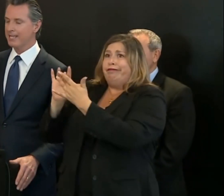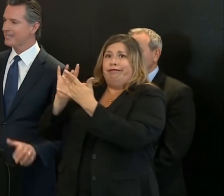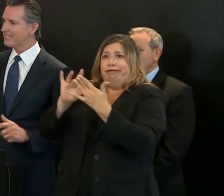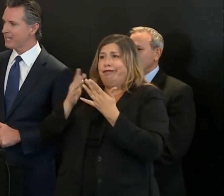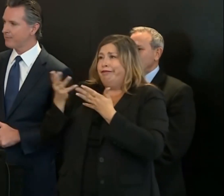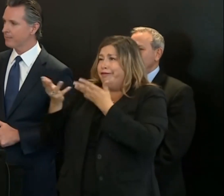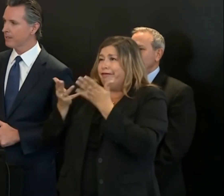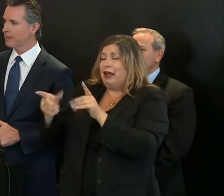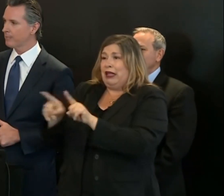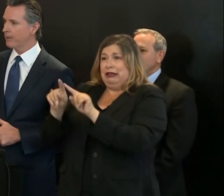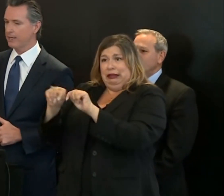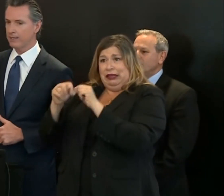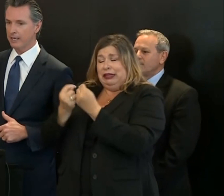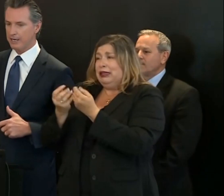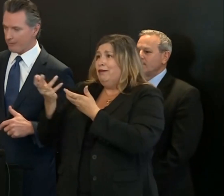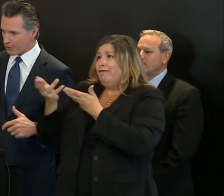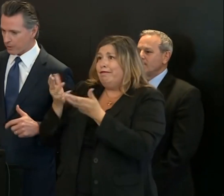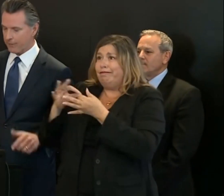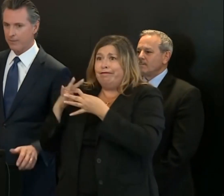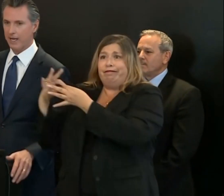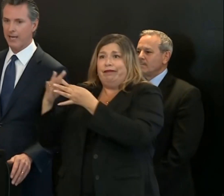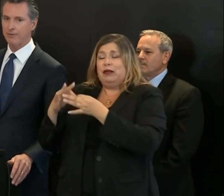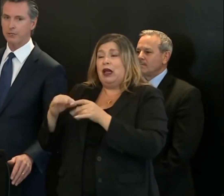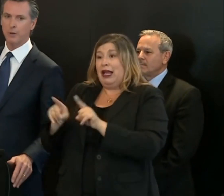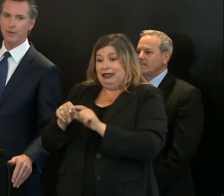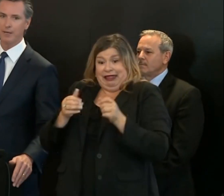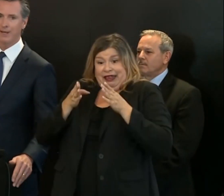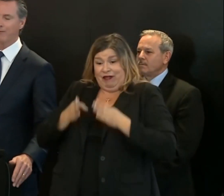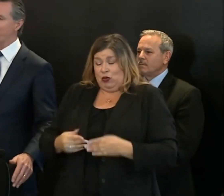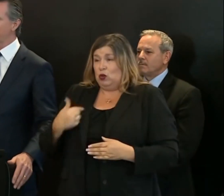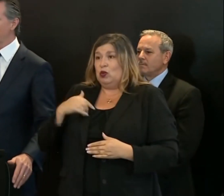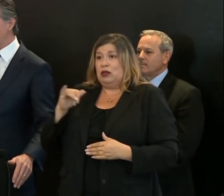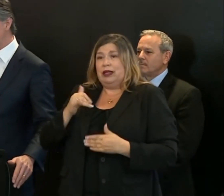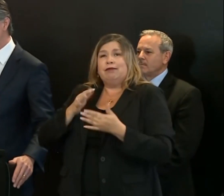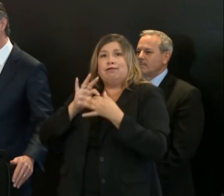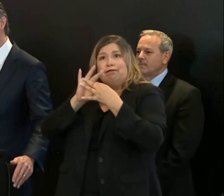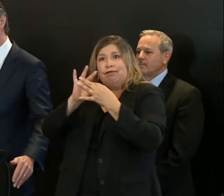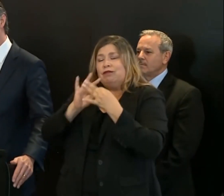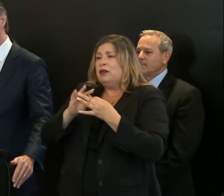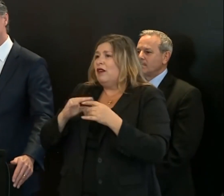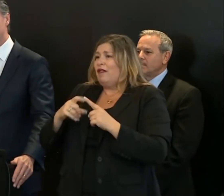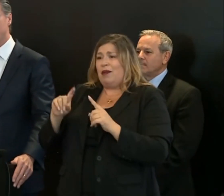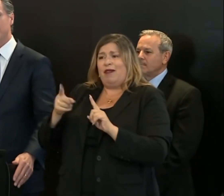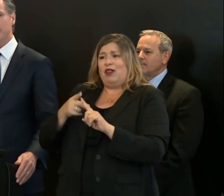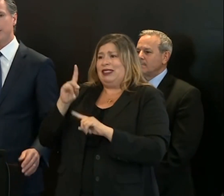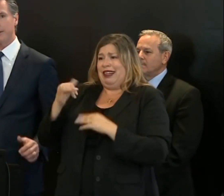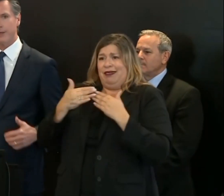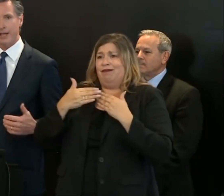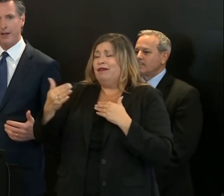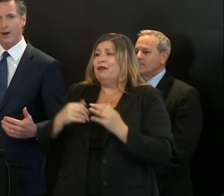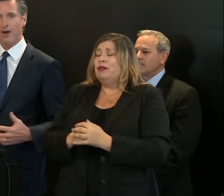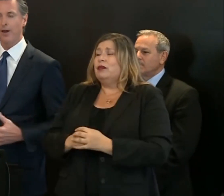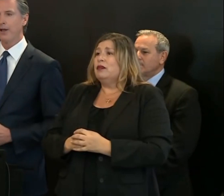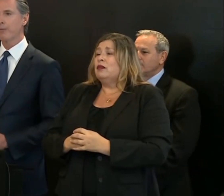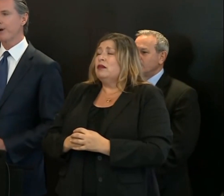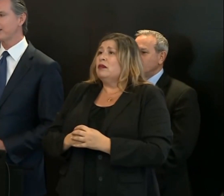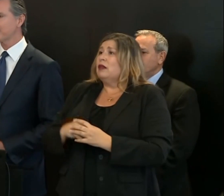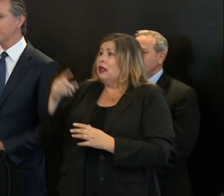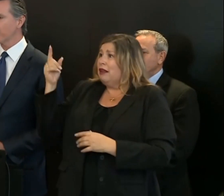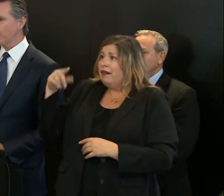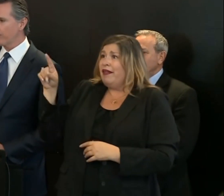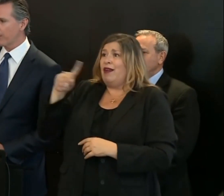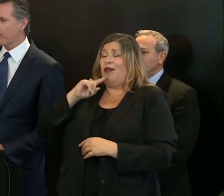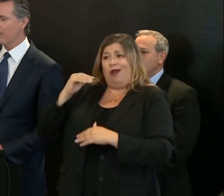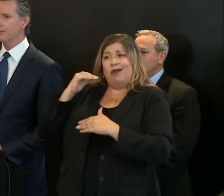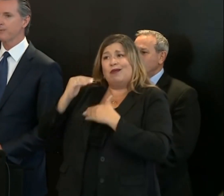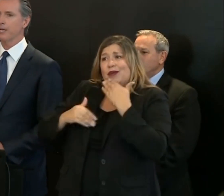only as a team, but individually. I have as well from day one. And to the extent that they are